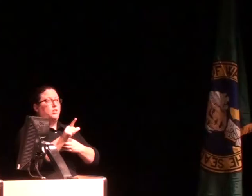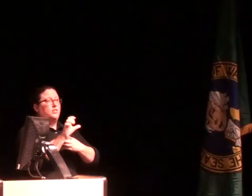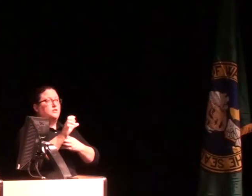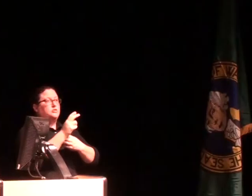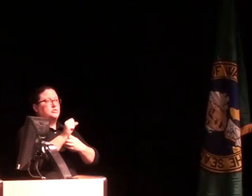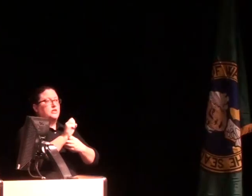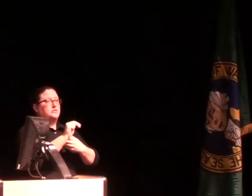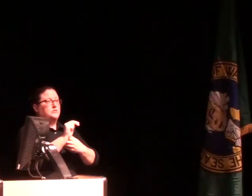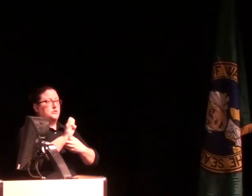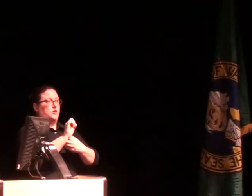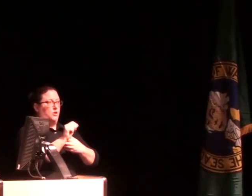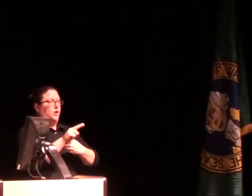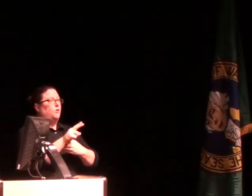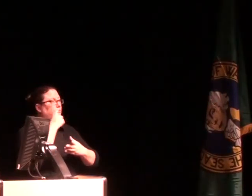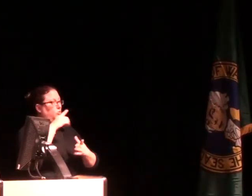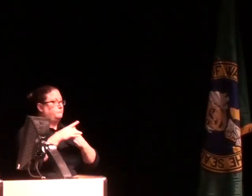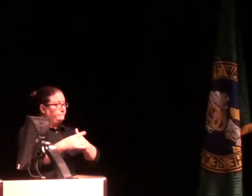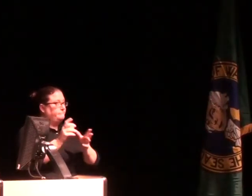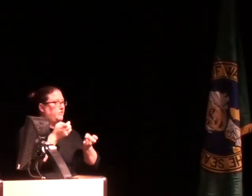effort.